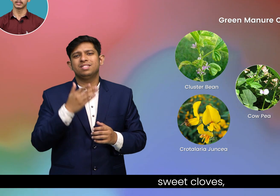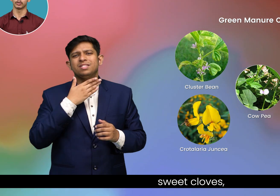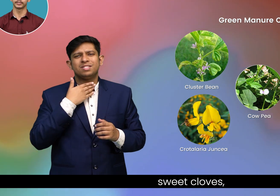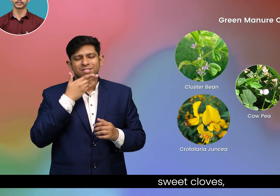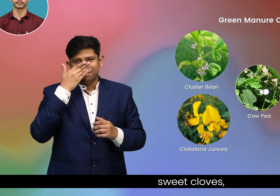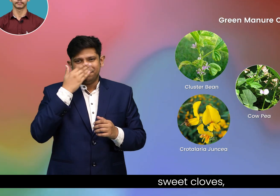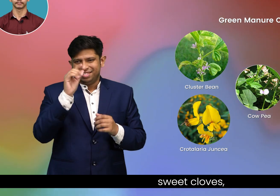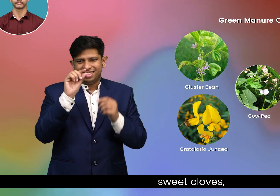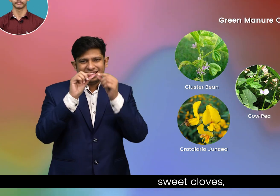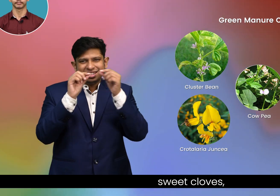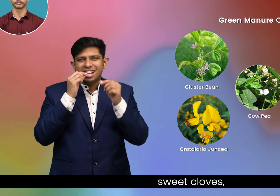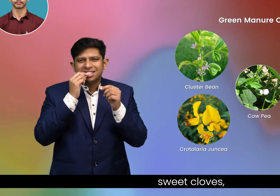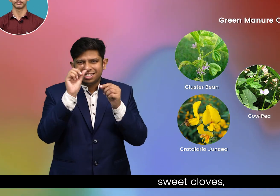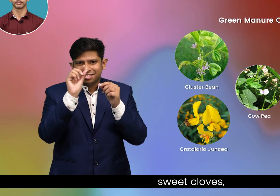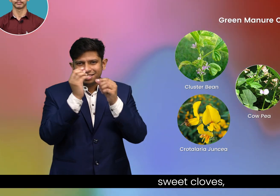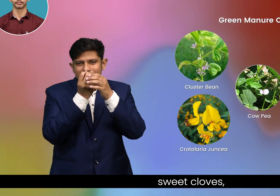sweet cloves,